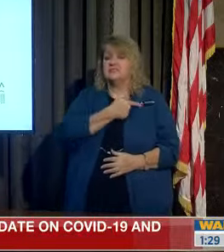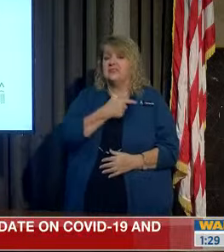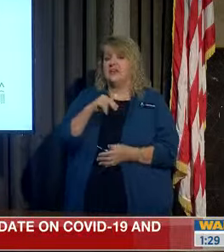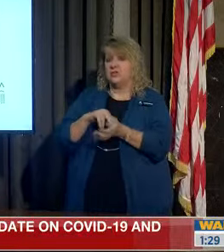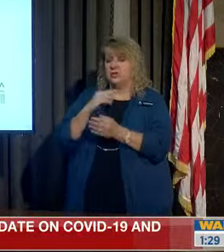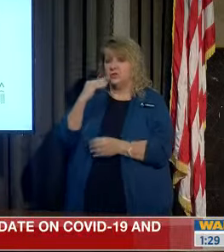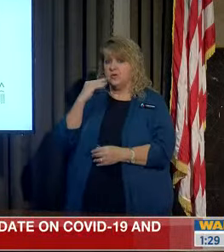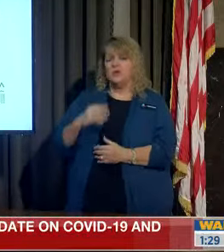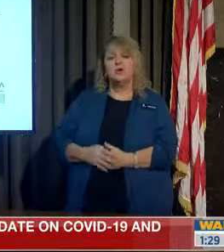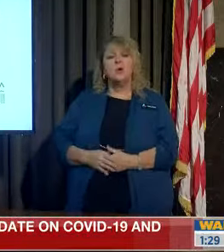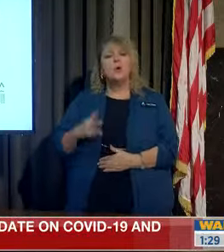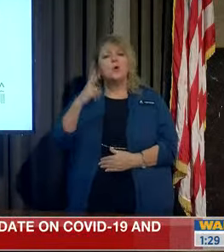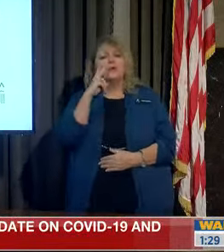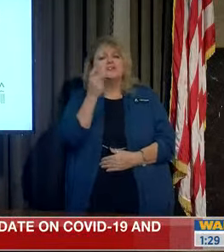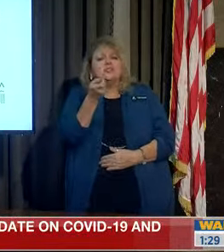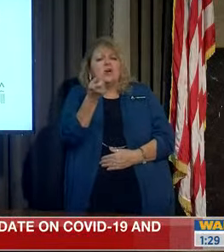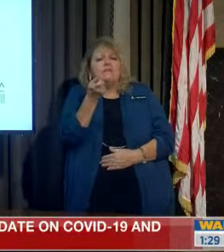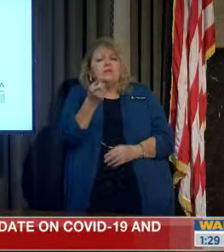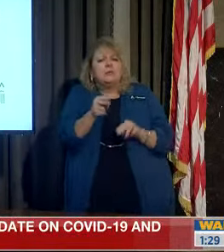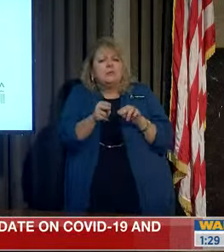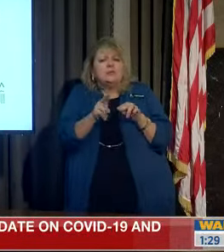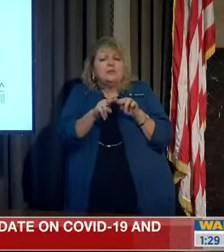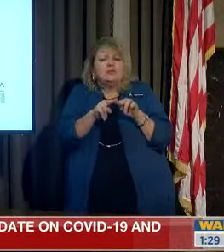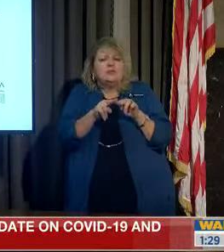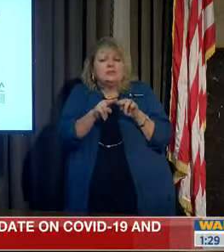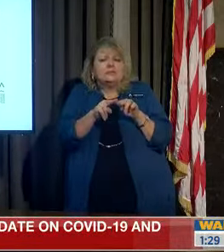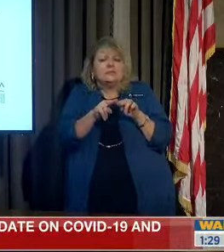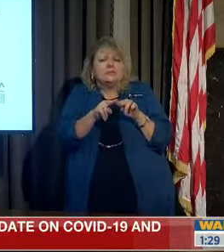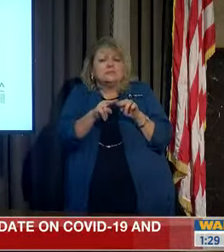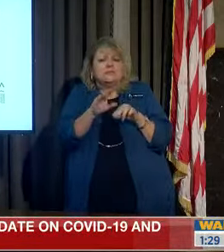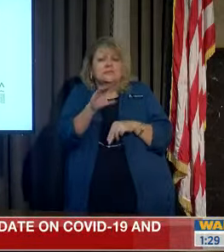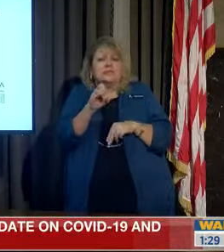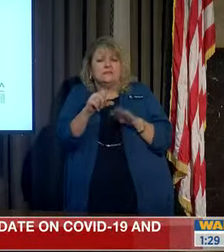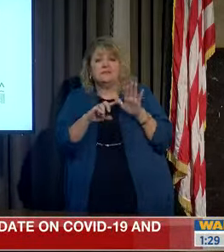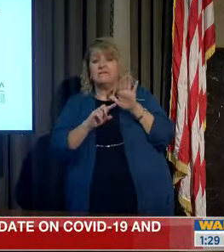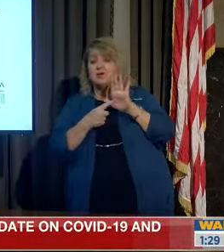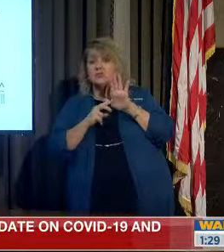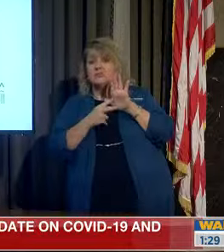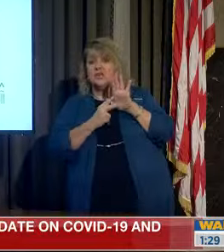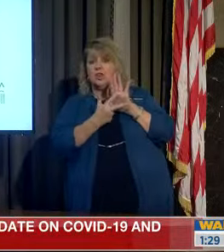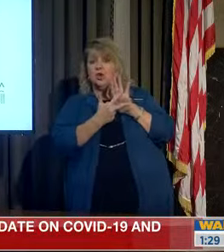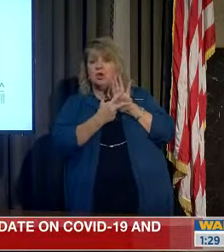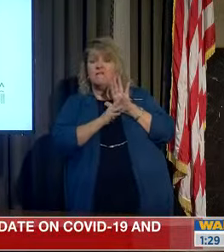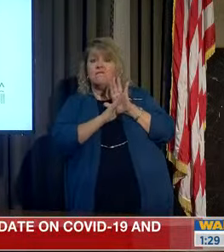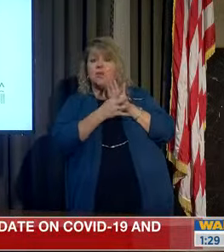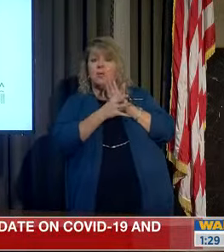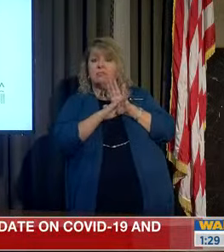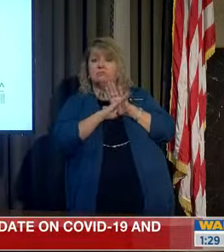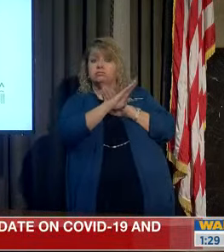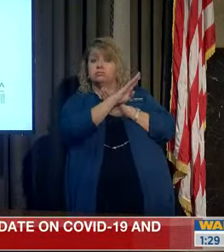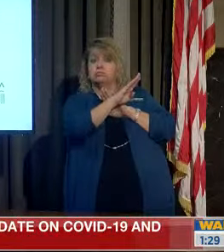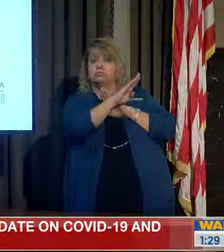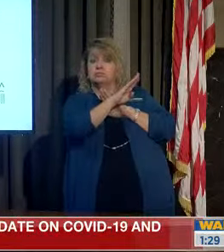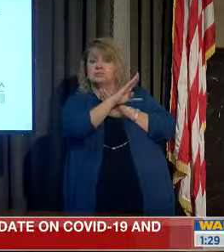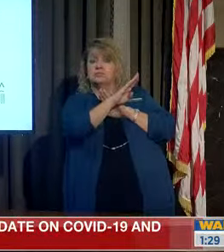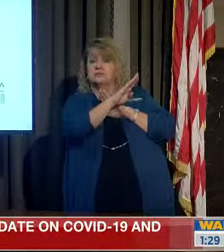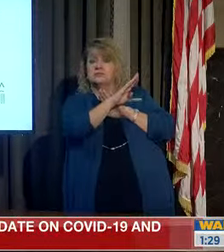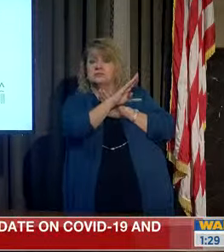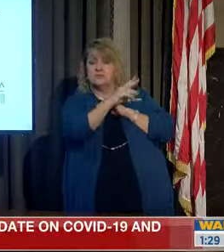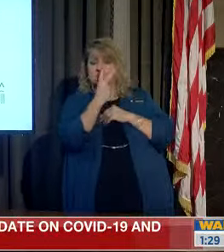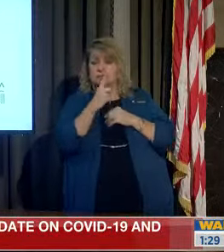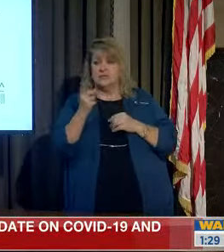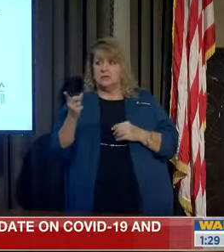We did see small increases in cases this past surge amongst nursing home residents. That's the blue line. But you can see